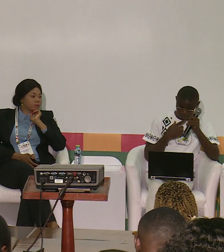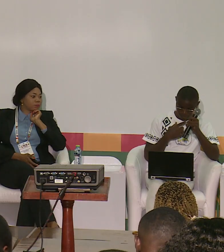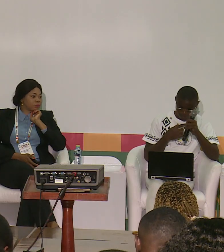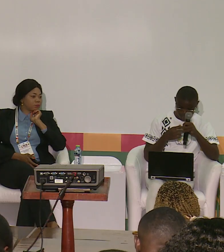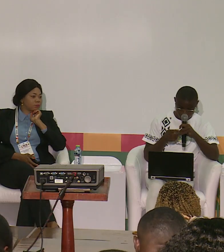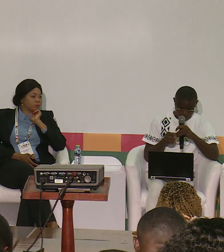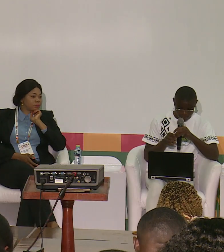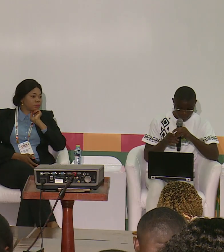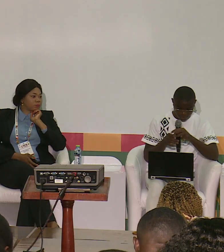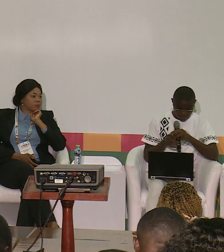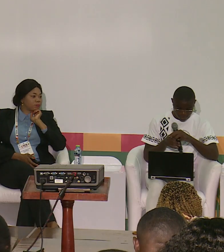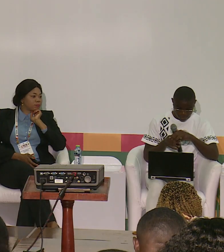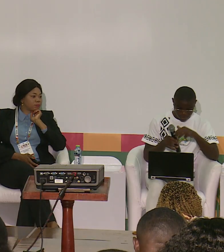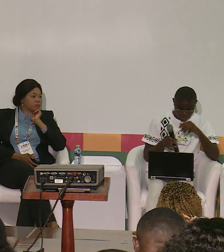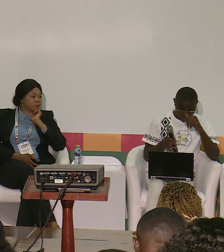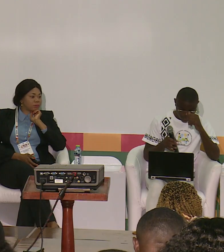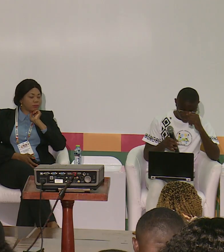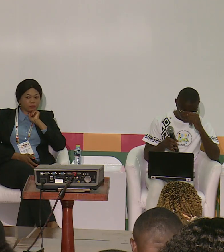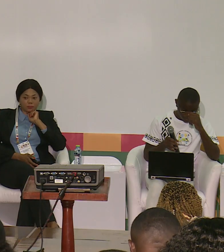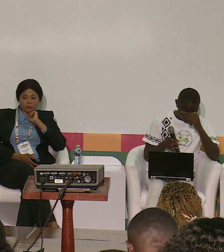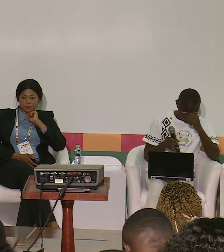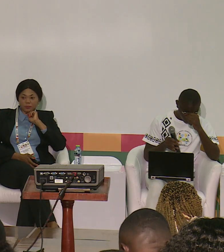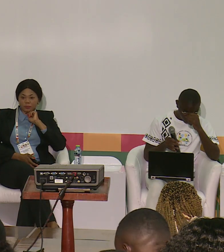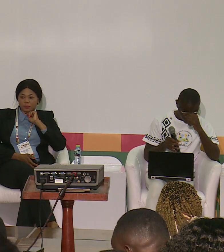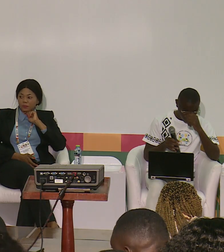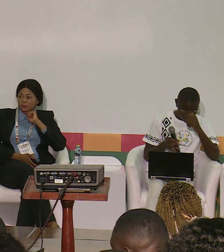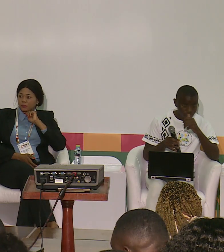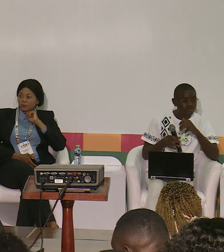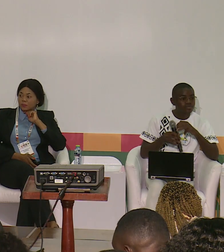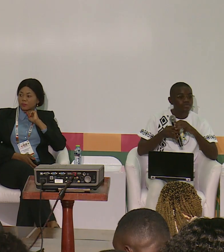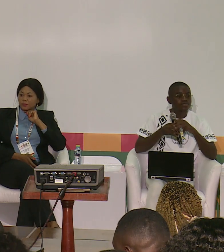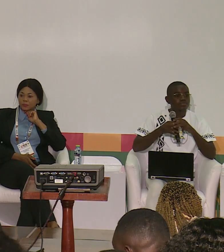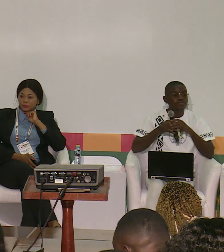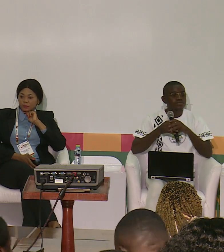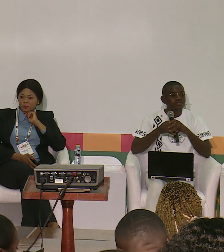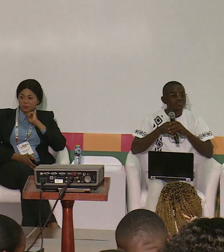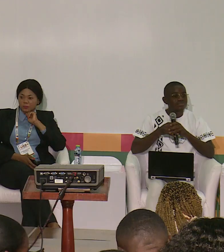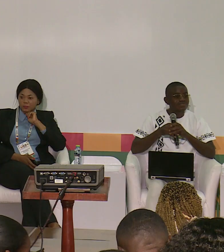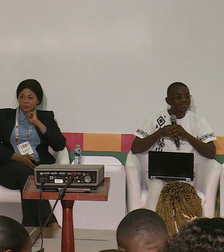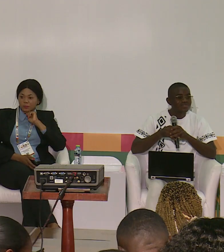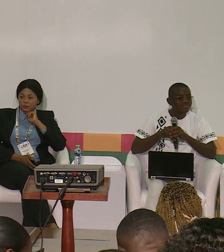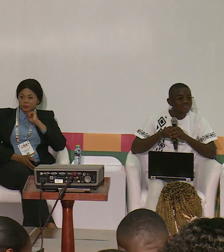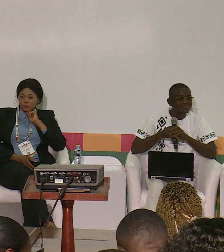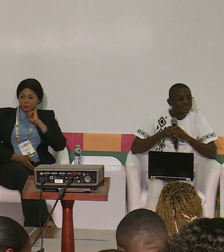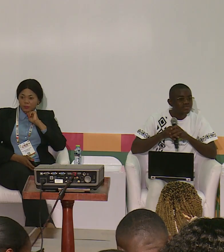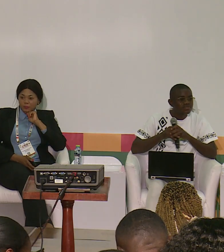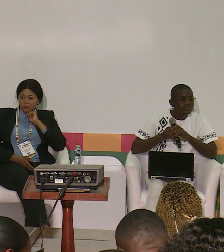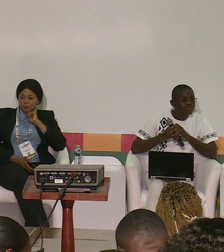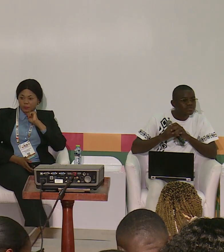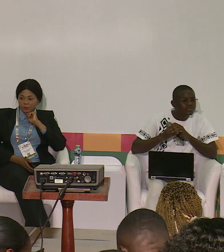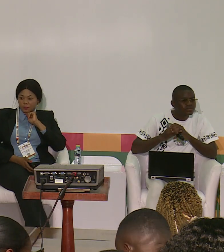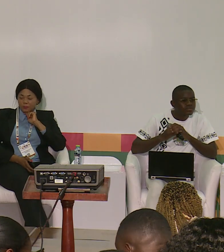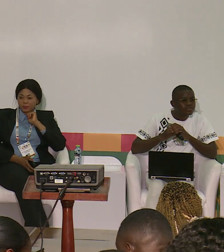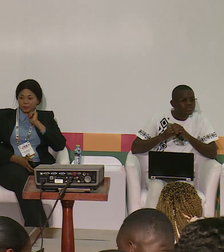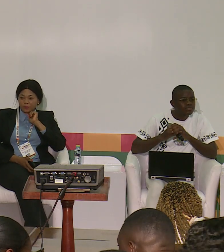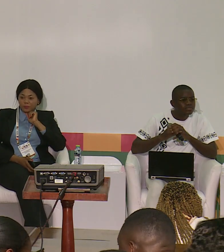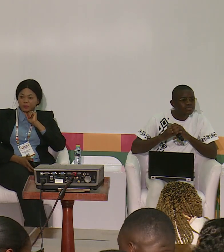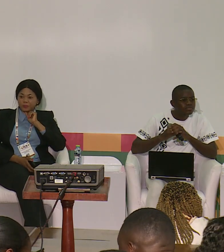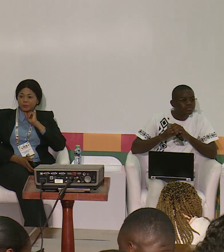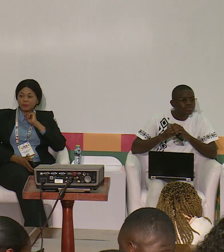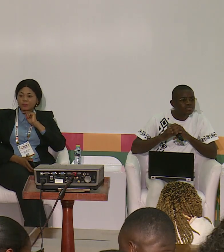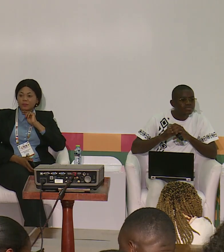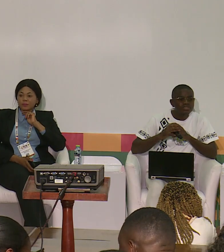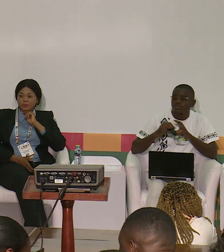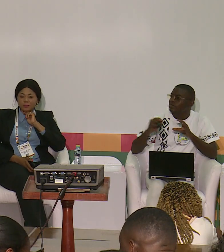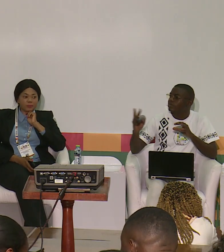to. Then let's perhaps have like 5 questions max, and then we will still close it. Then please come in.